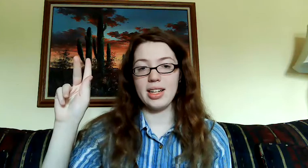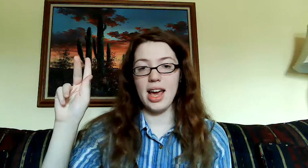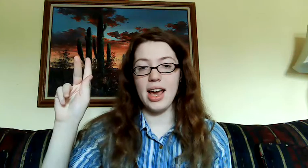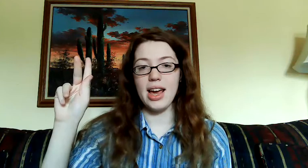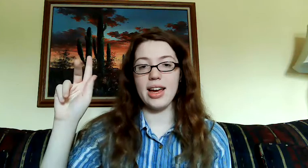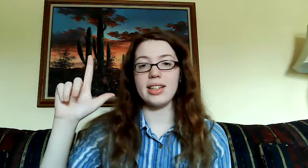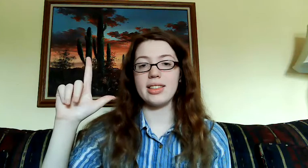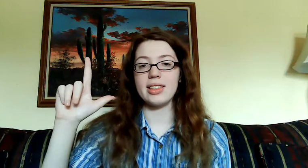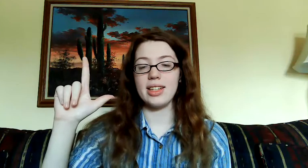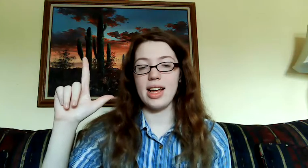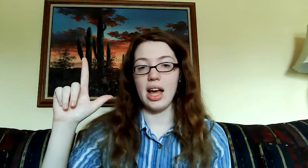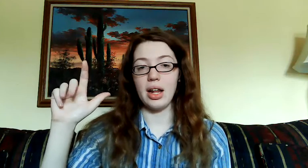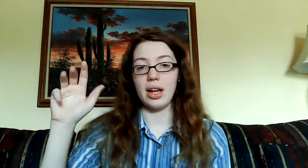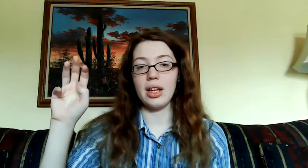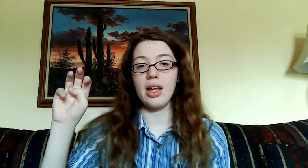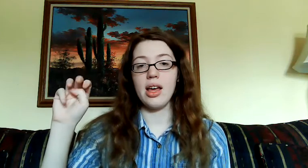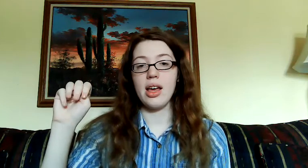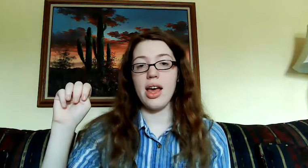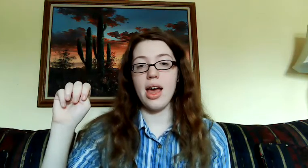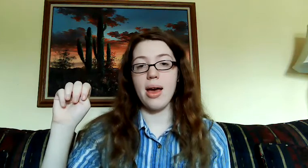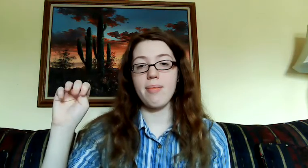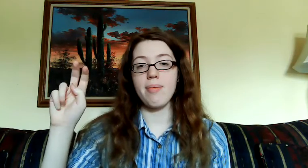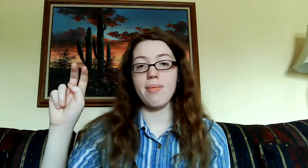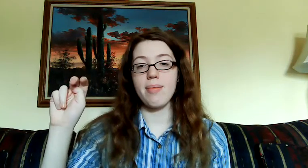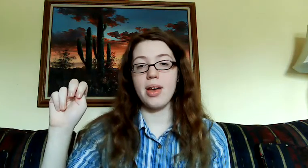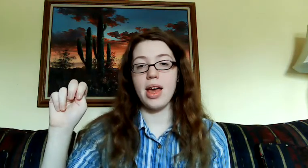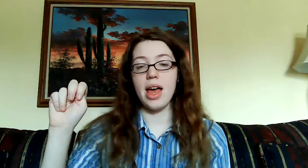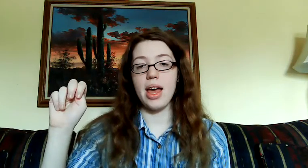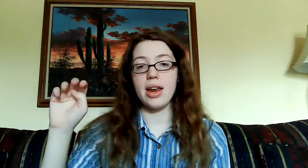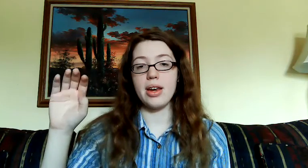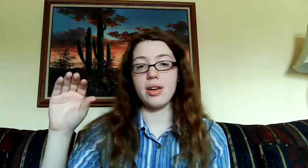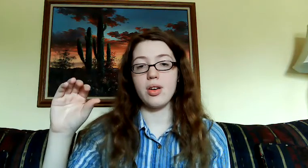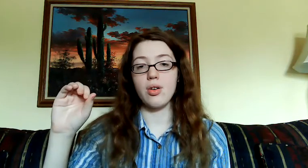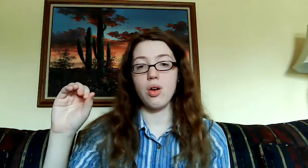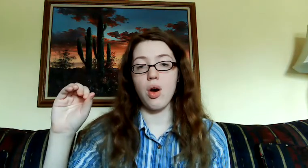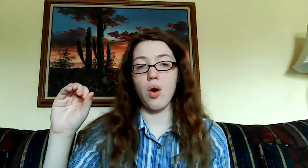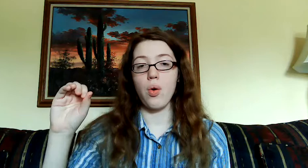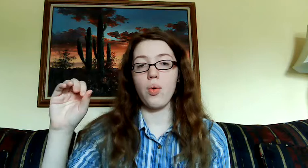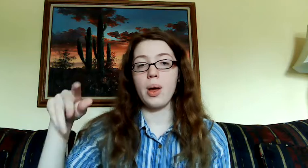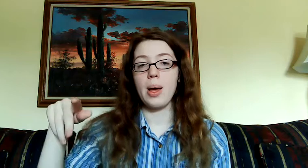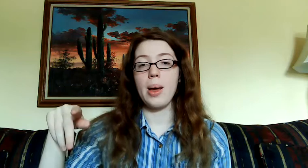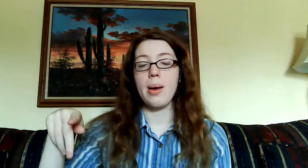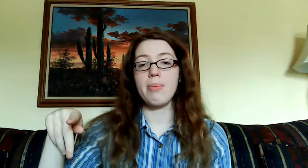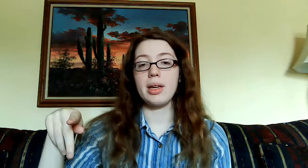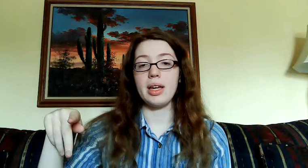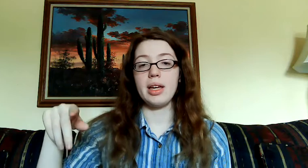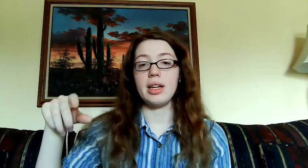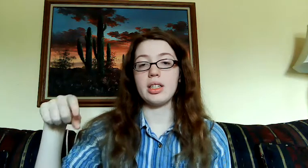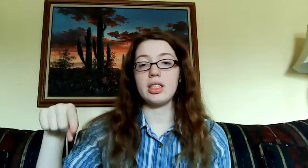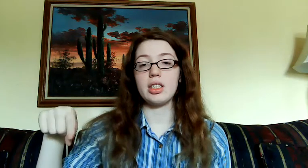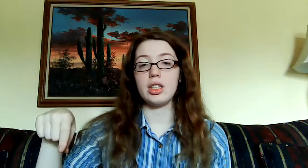K, L, M, N, O, P,